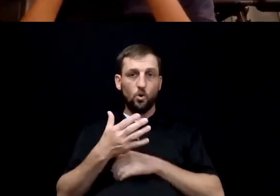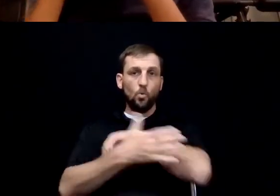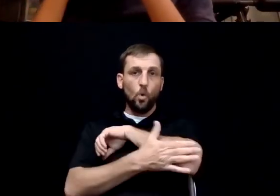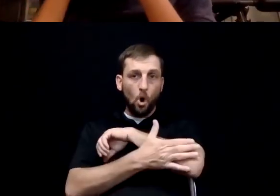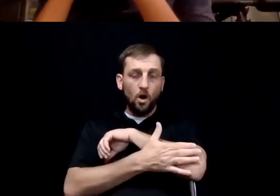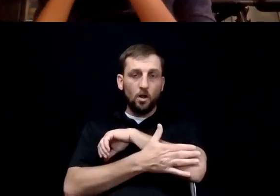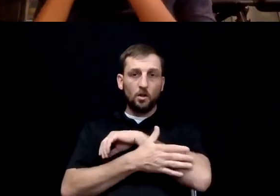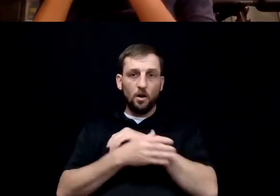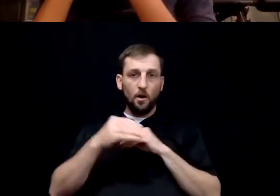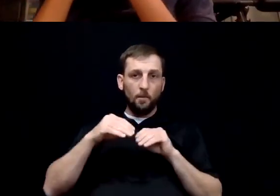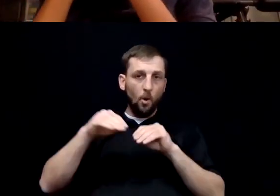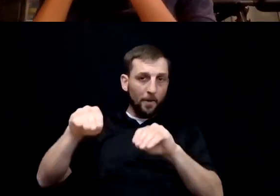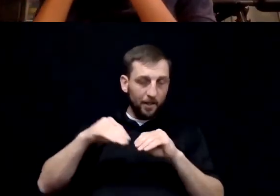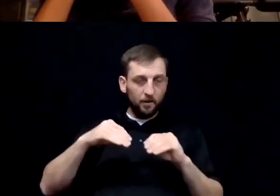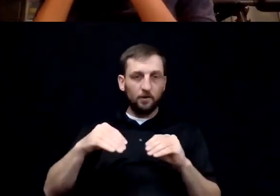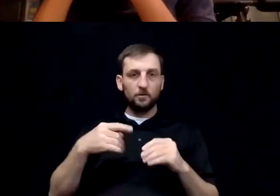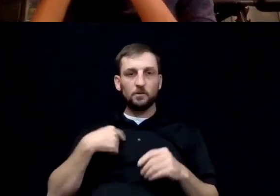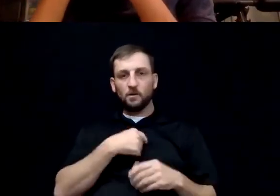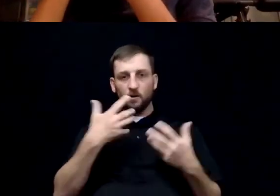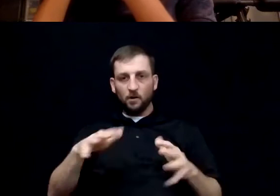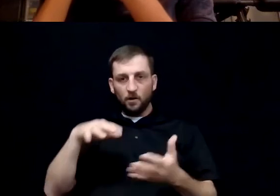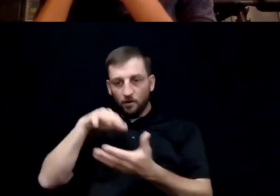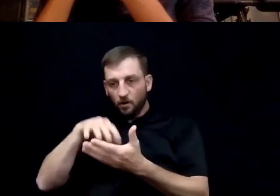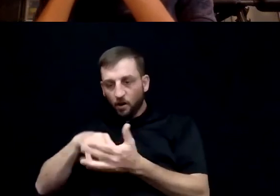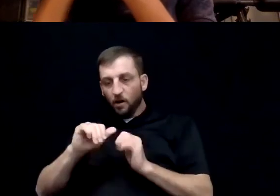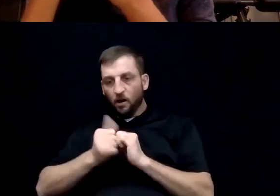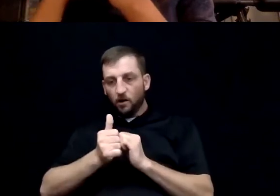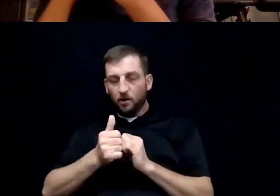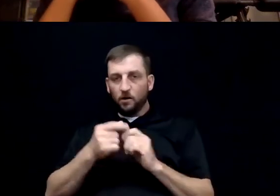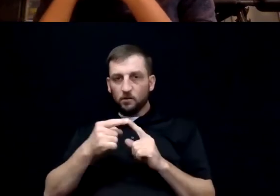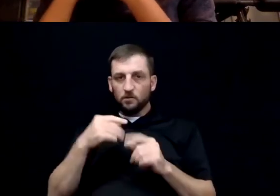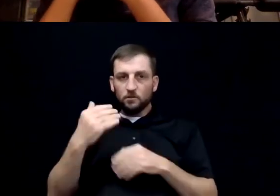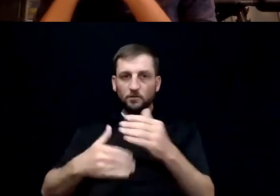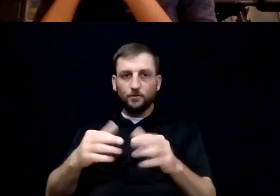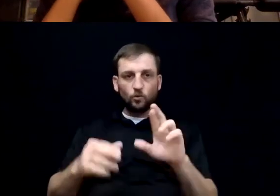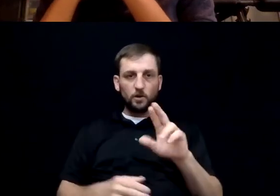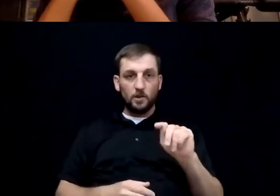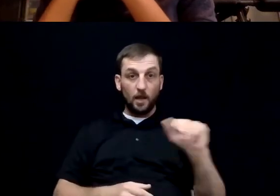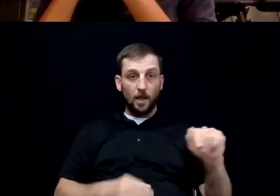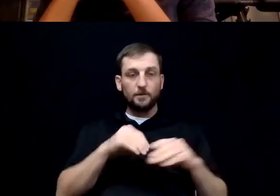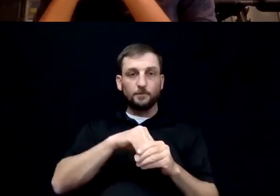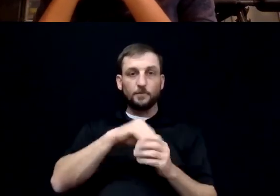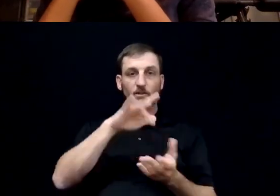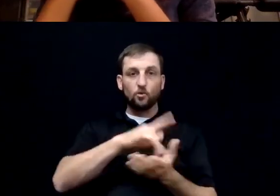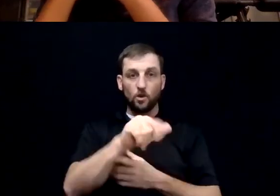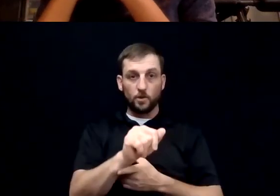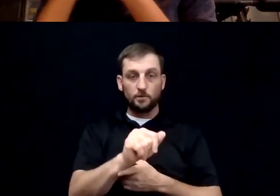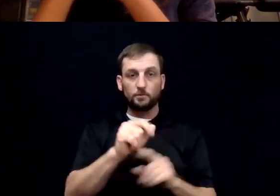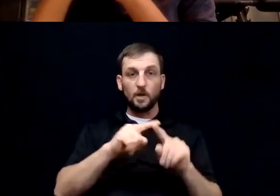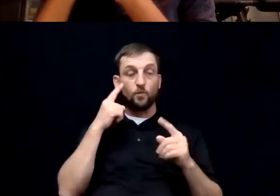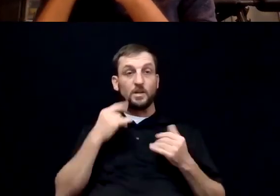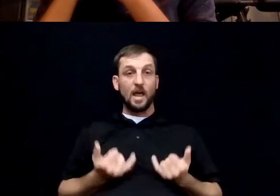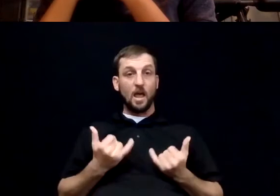study underway on how we want to roll out our RTA in central Louisiana. But for the time being, what do we do? So we're